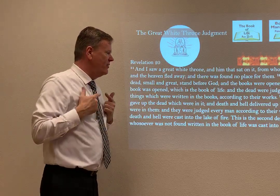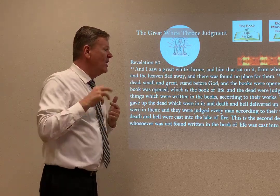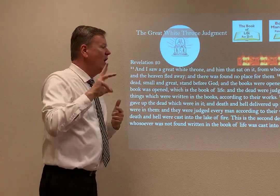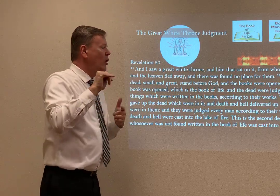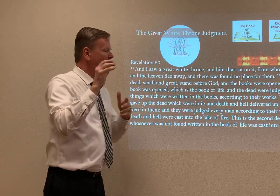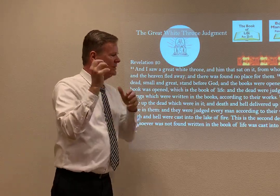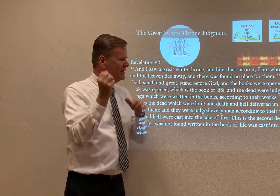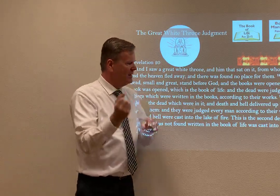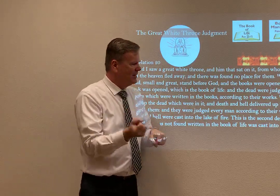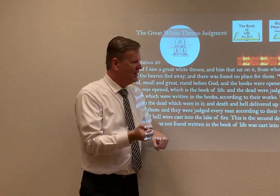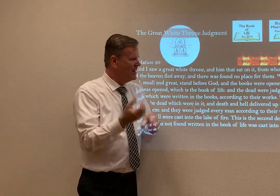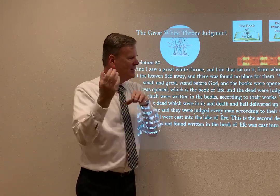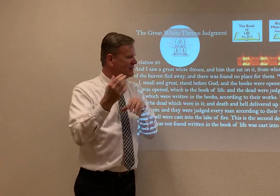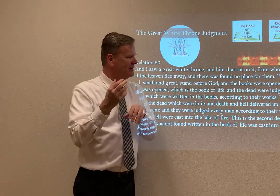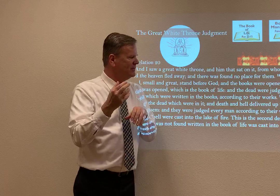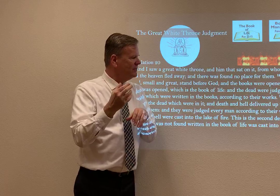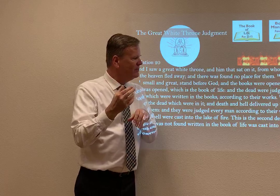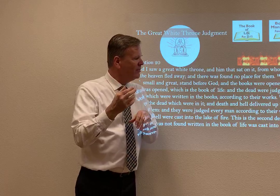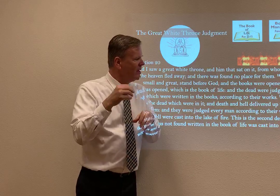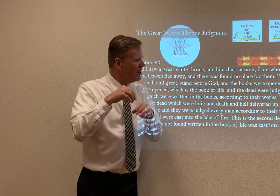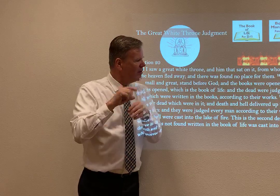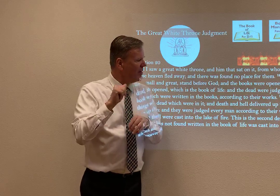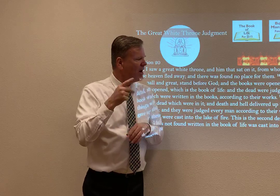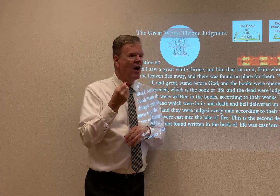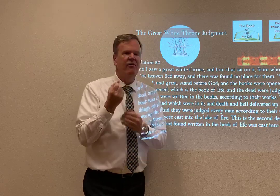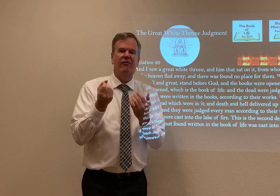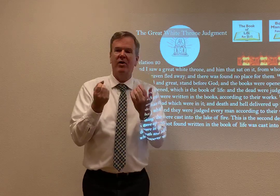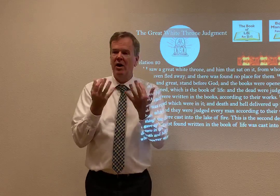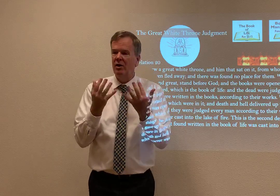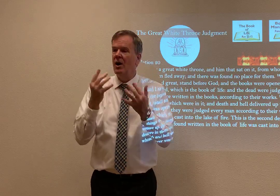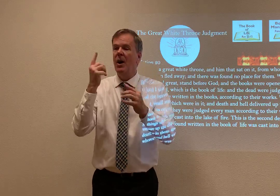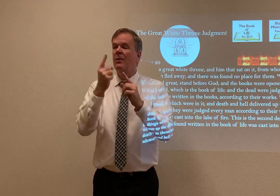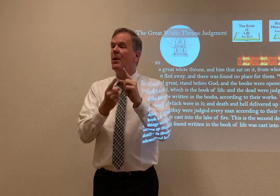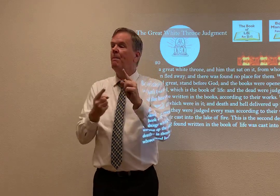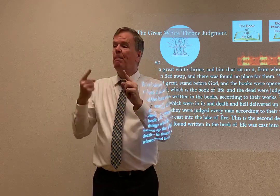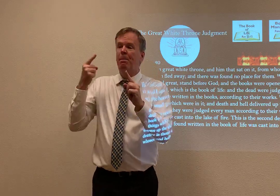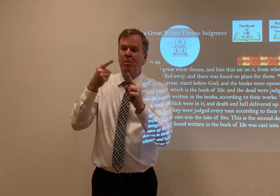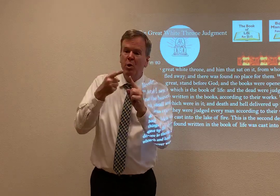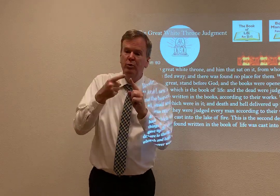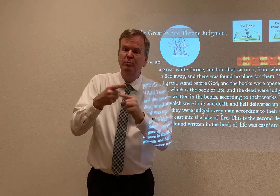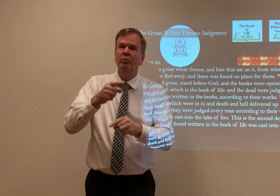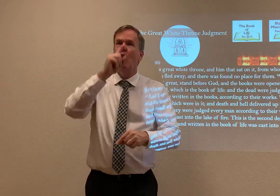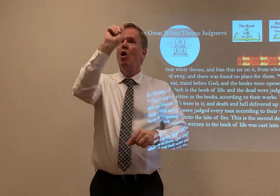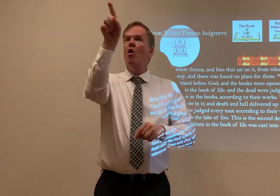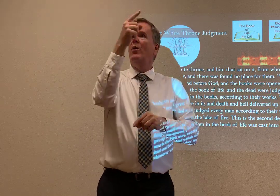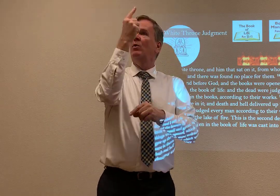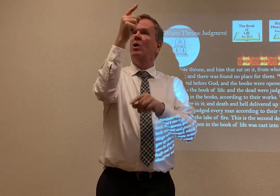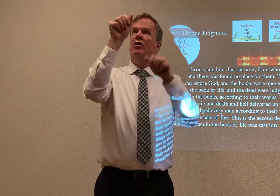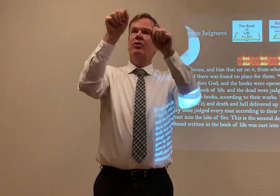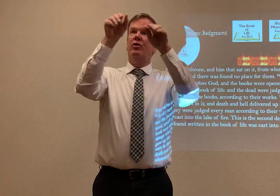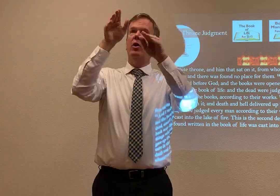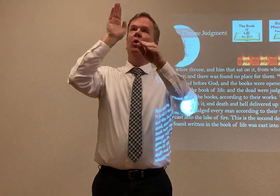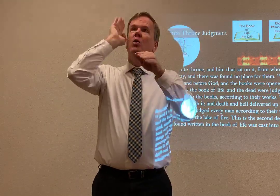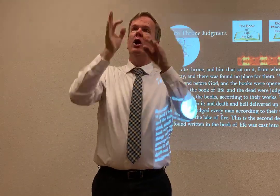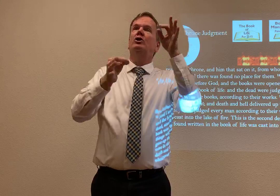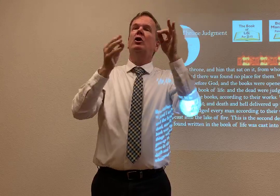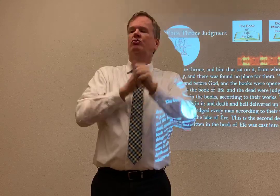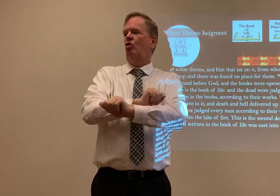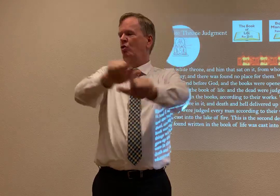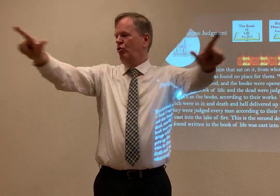life was cast into the lake of fire. The point of that is that there's only one throne, and that